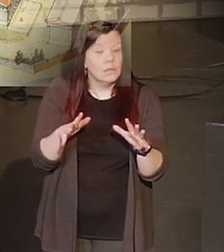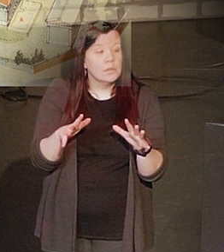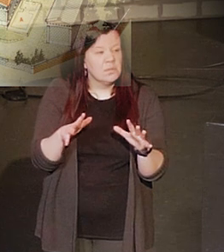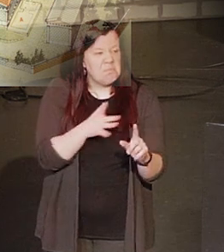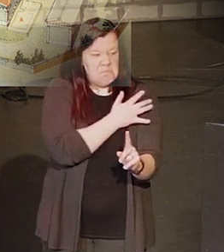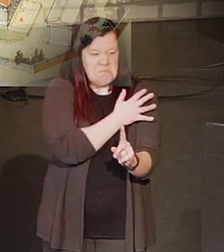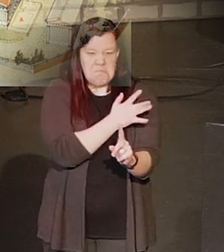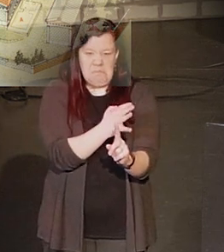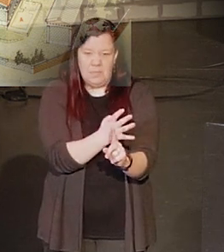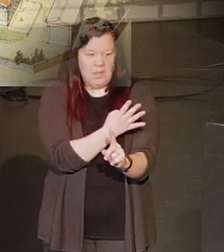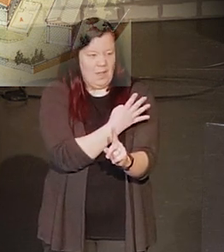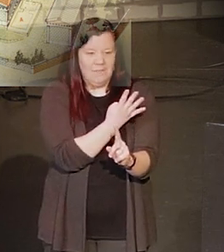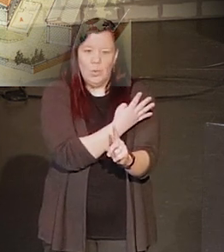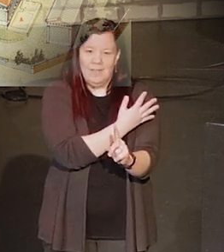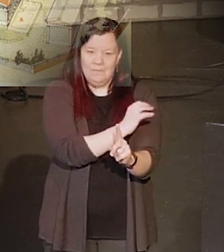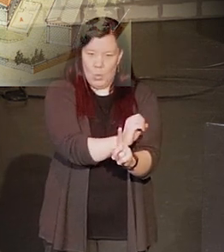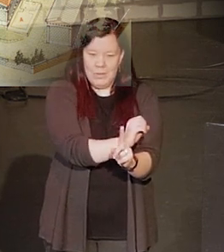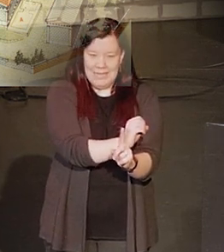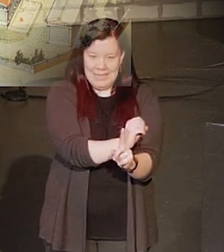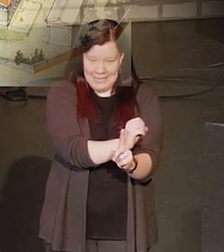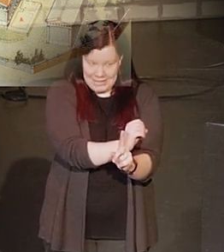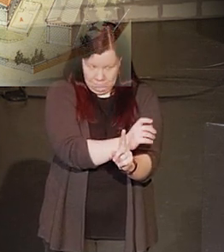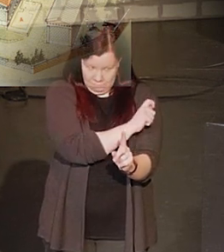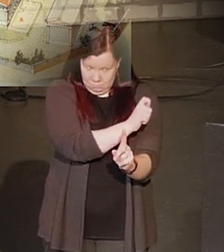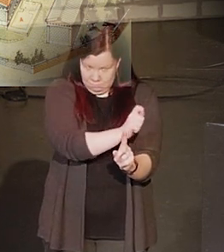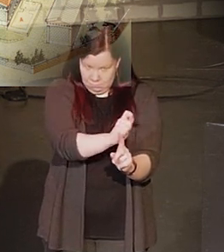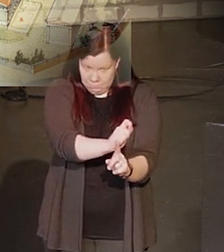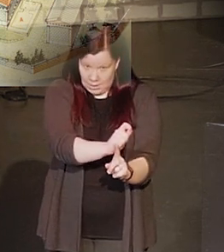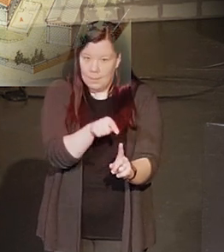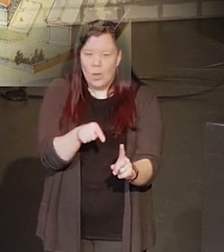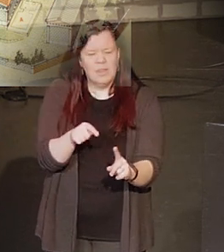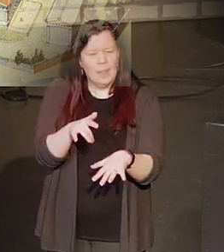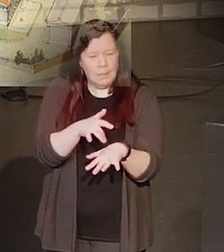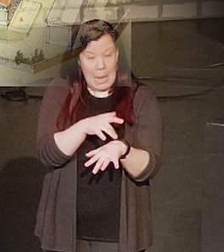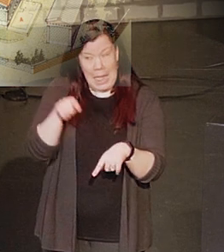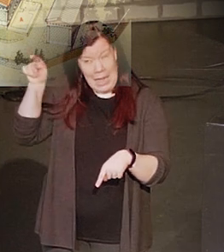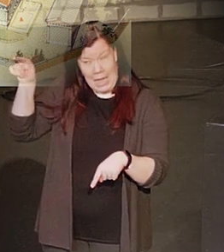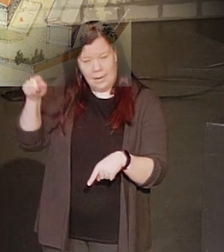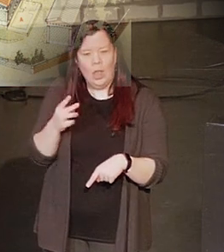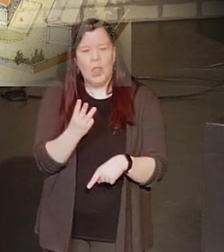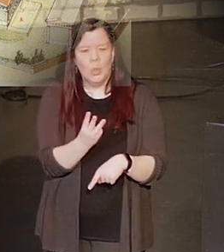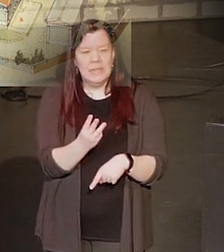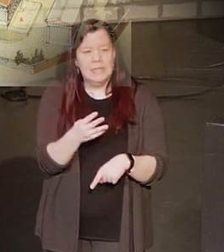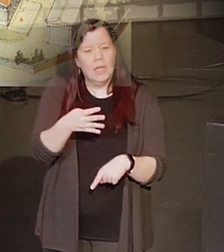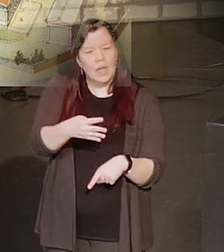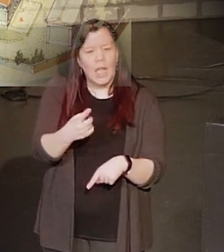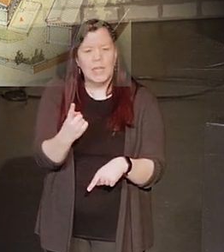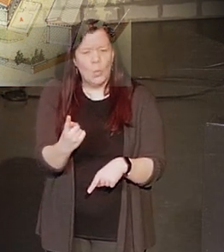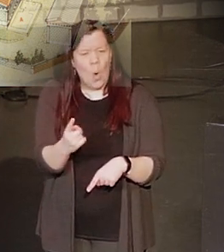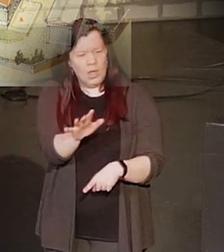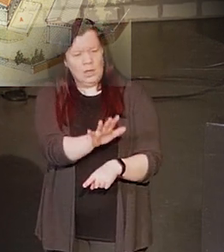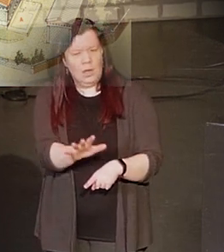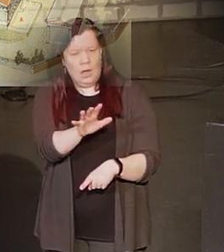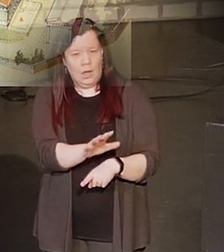424, and The Assemblywomen dates most likely to 391, 390 BCE, this